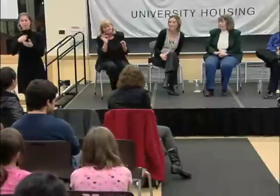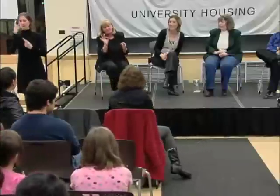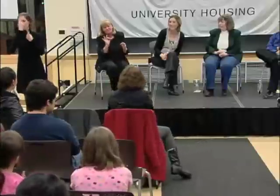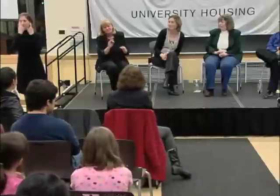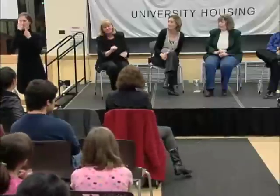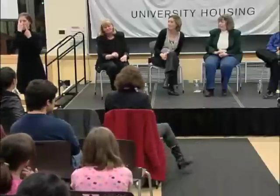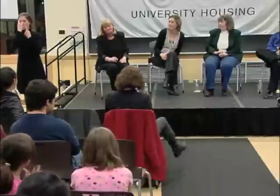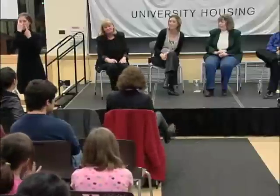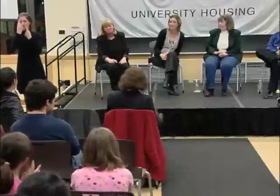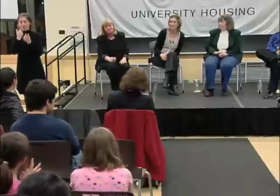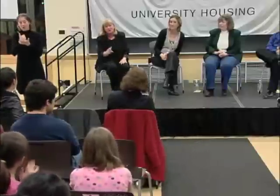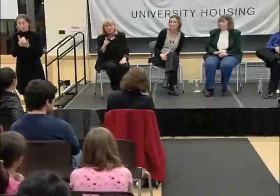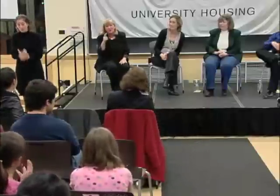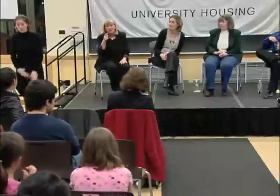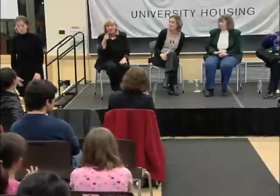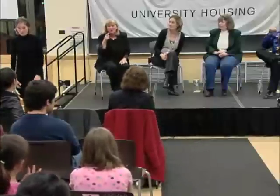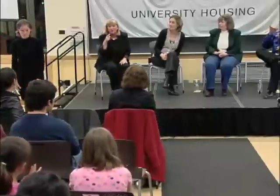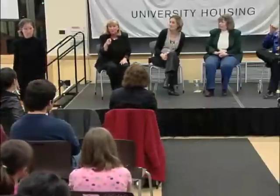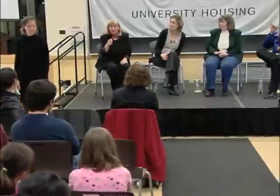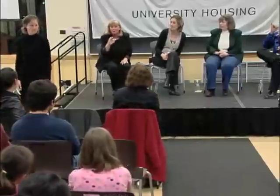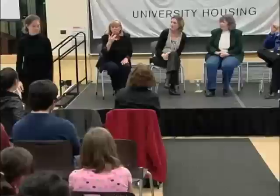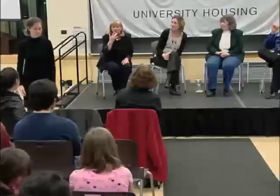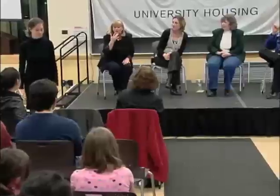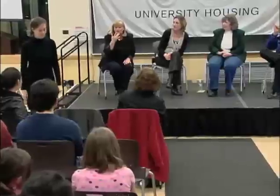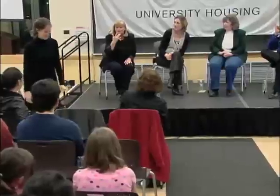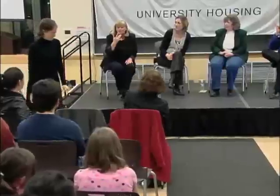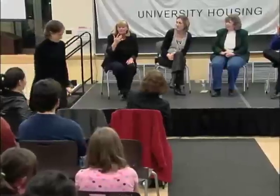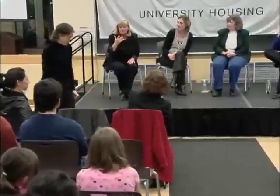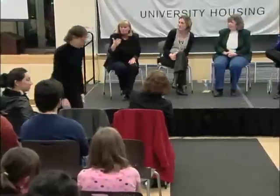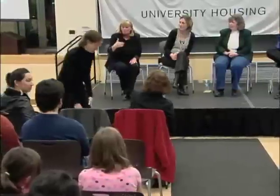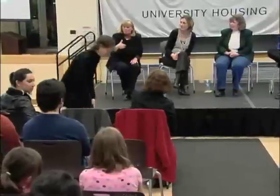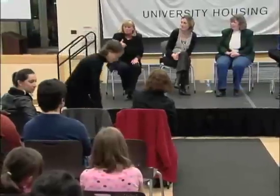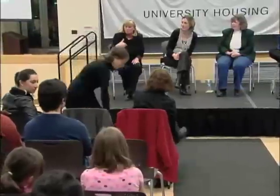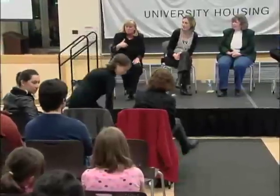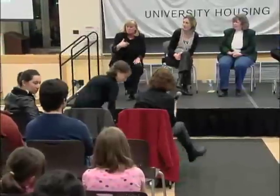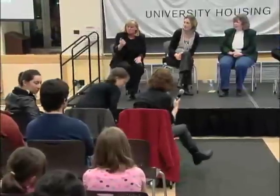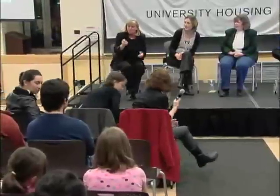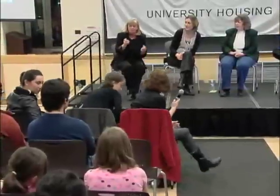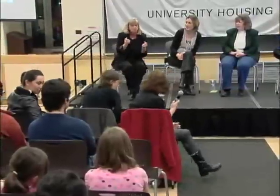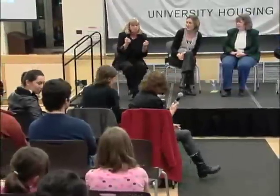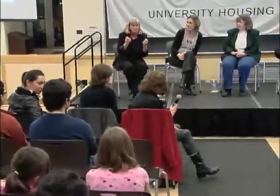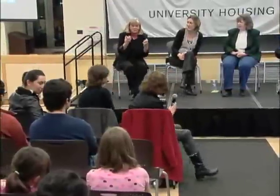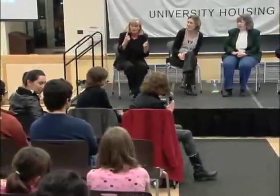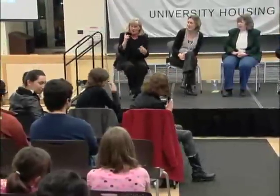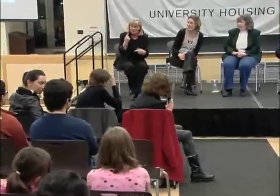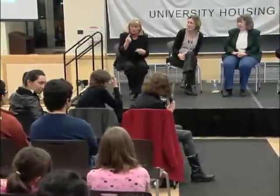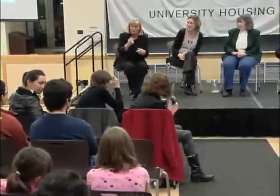Perfect. Do you have a preference? Prefer to just sign a poem?